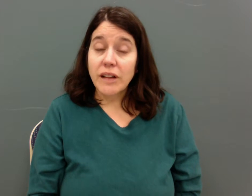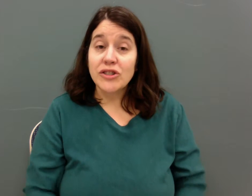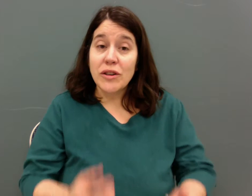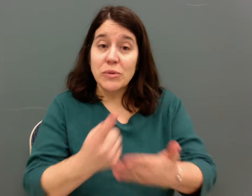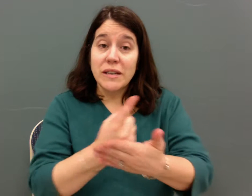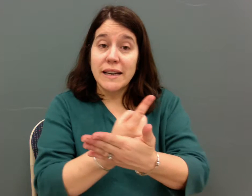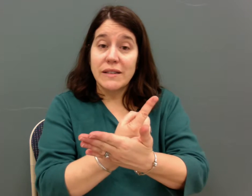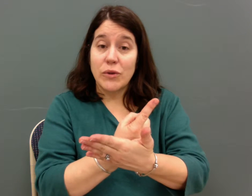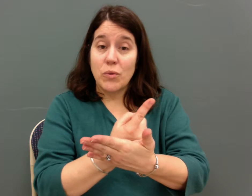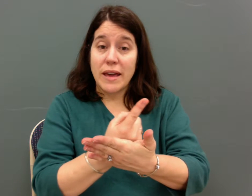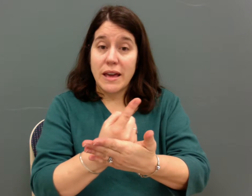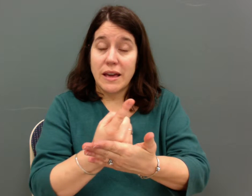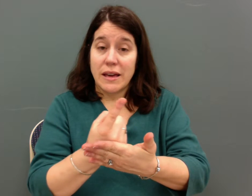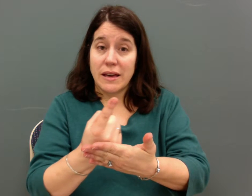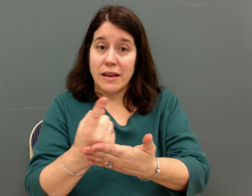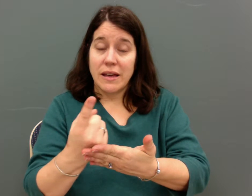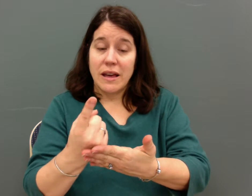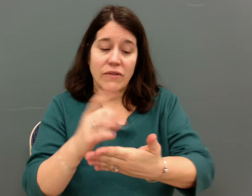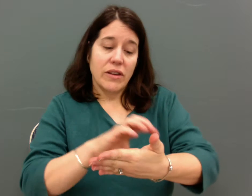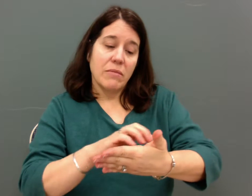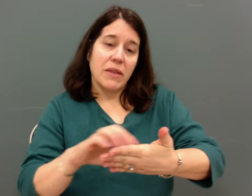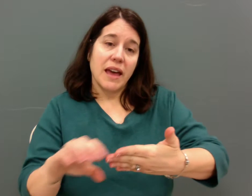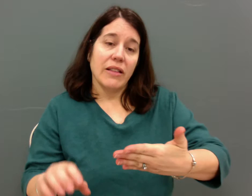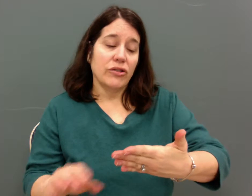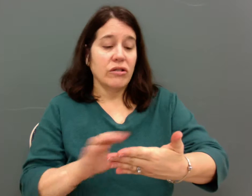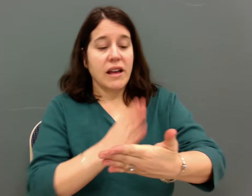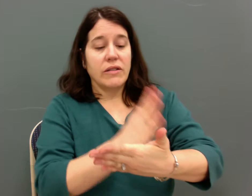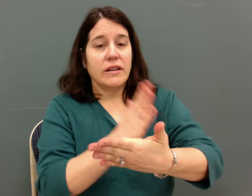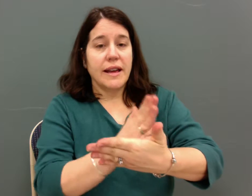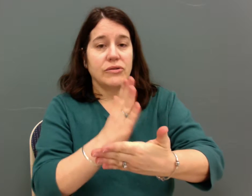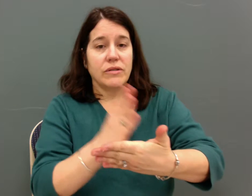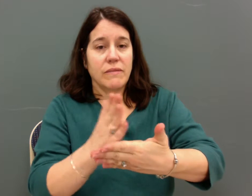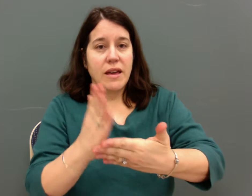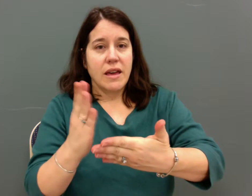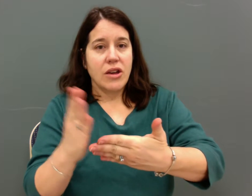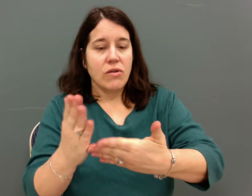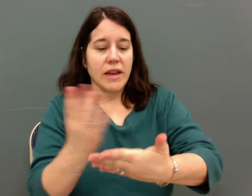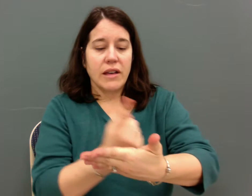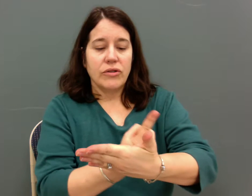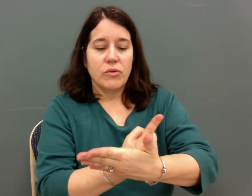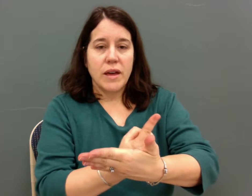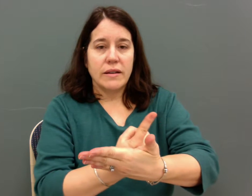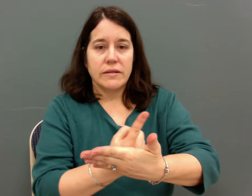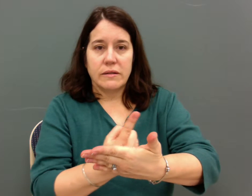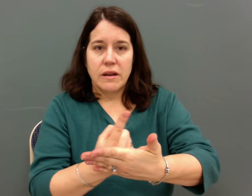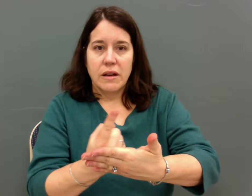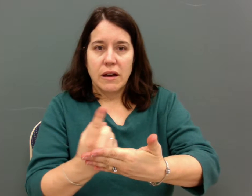So those were the days of the week. If you think about the calendar and how the days are here on the calendar, and a week covers